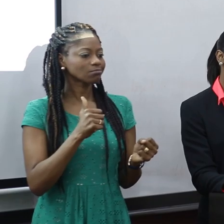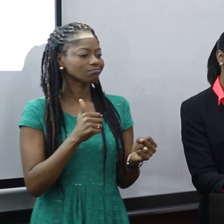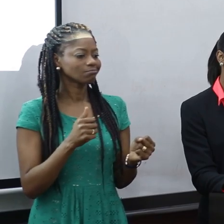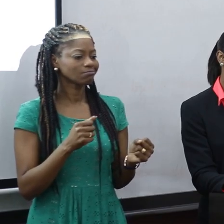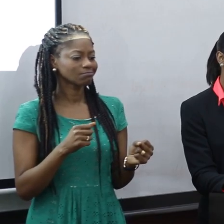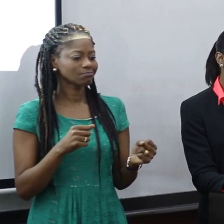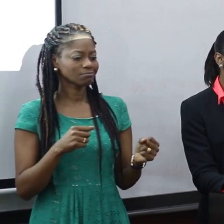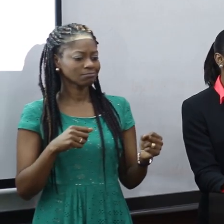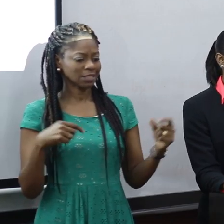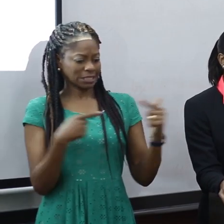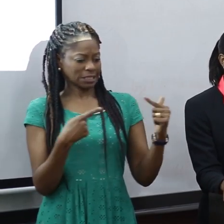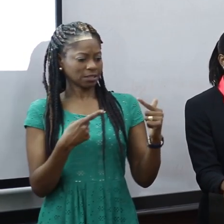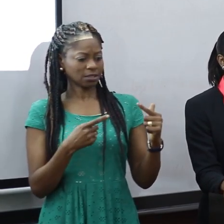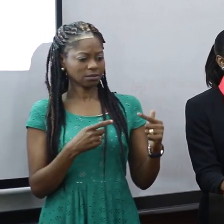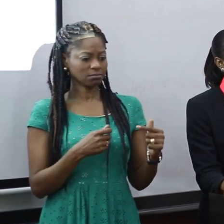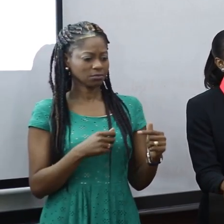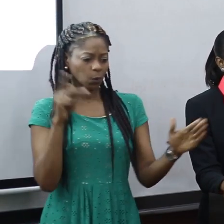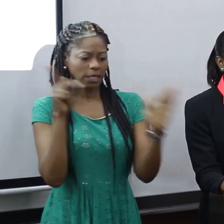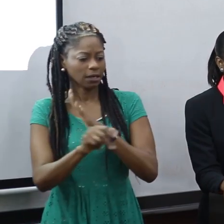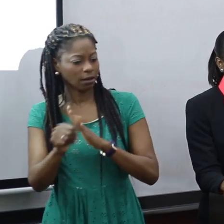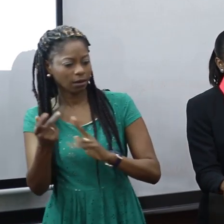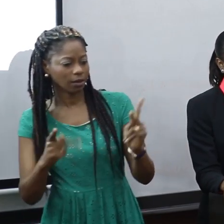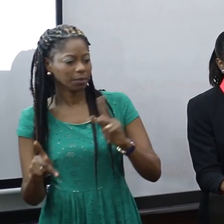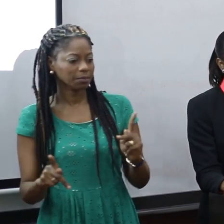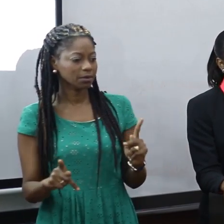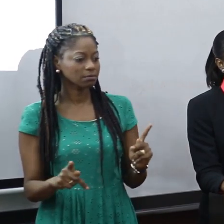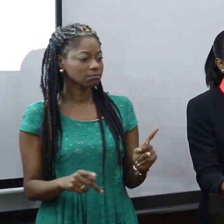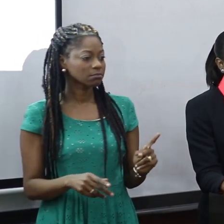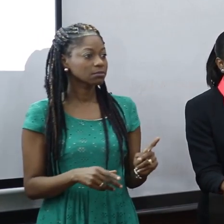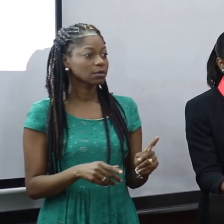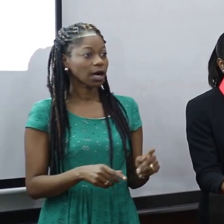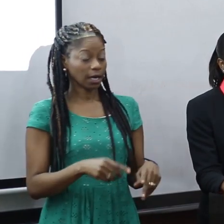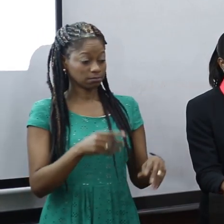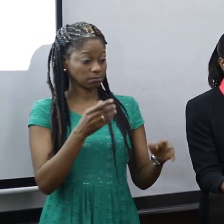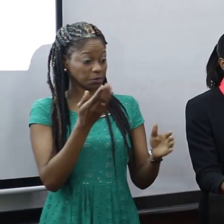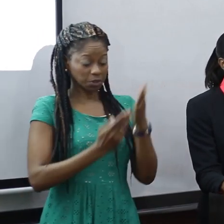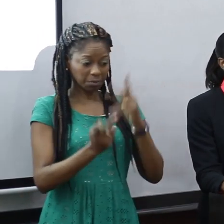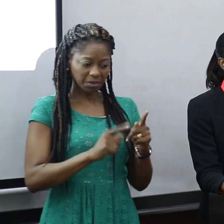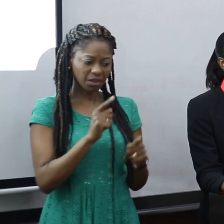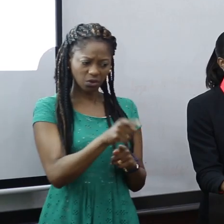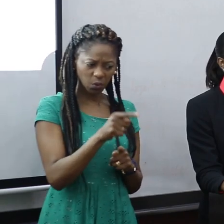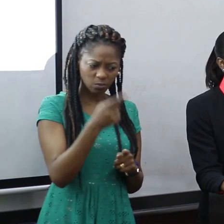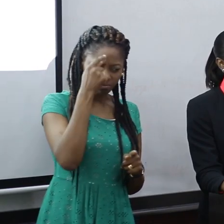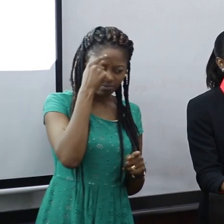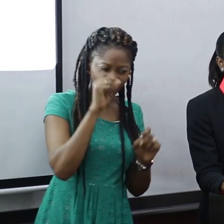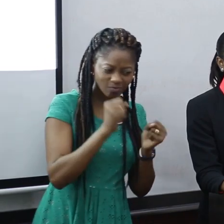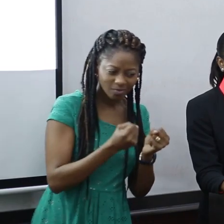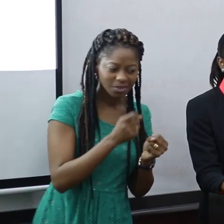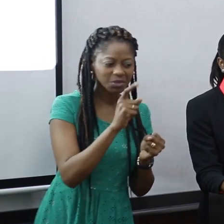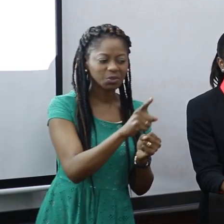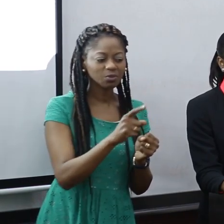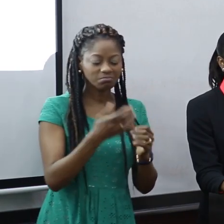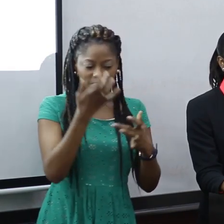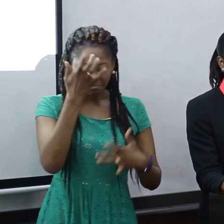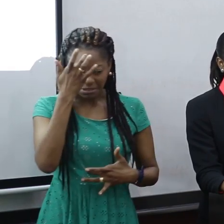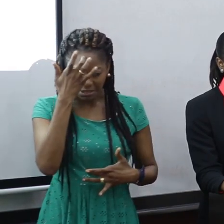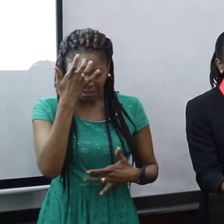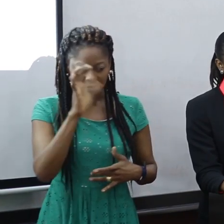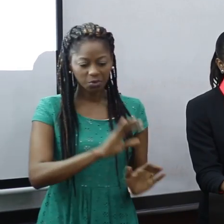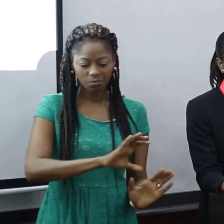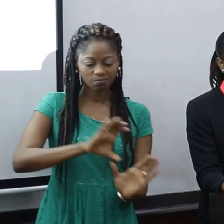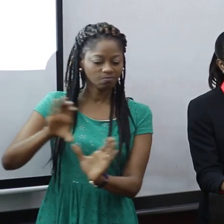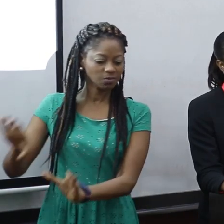dangerousness. This is not only an unacceptable infringement on the right to liberty, but it reinforces a negative stereotype of the